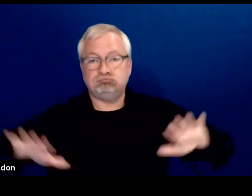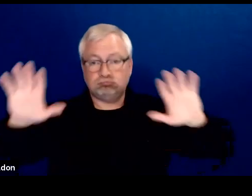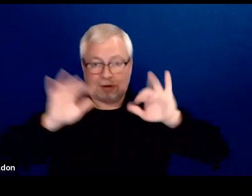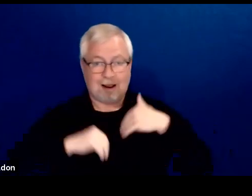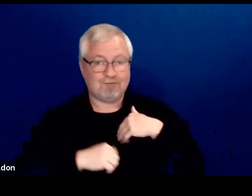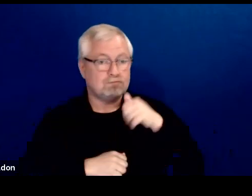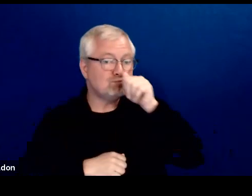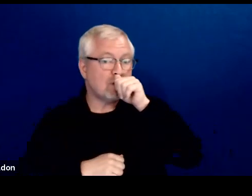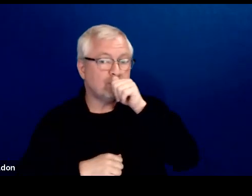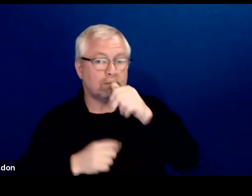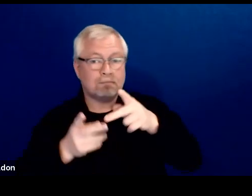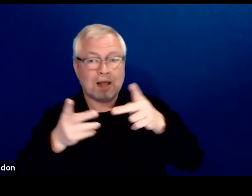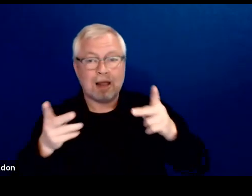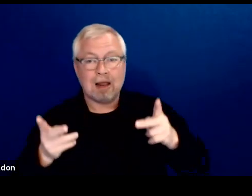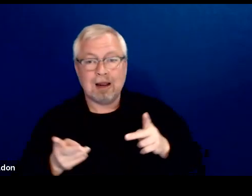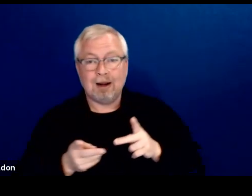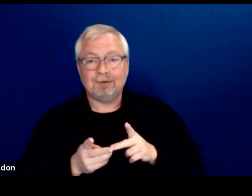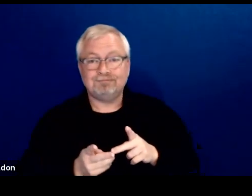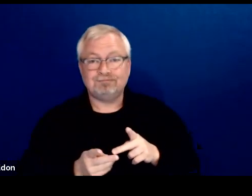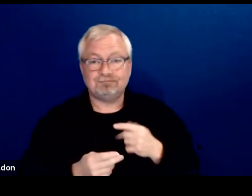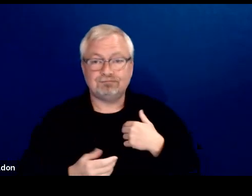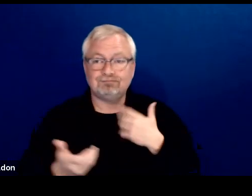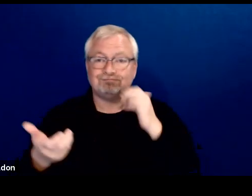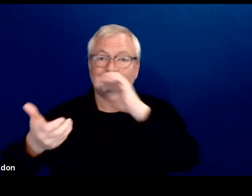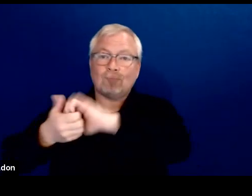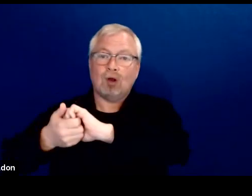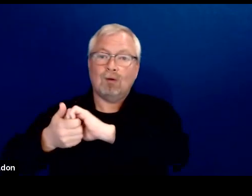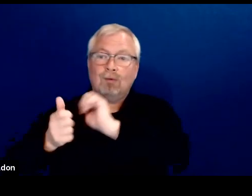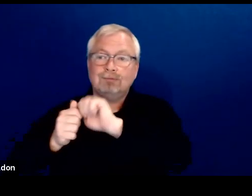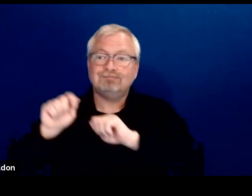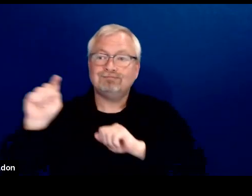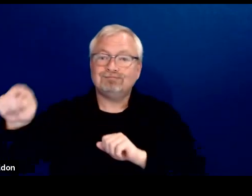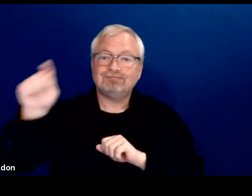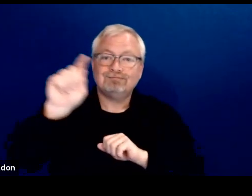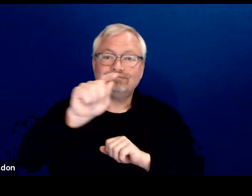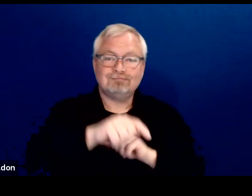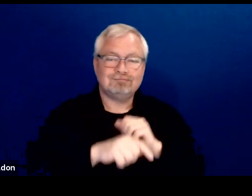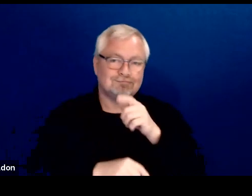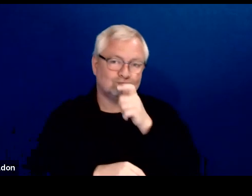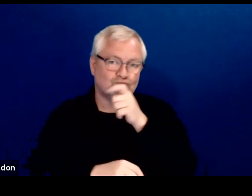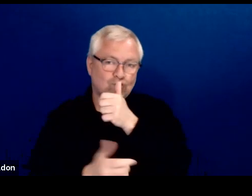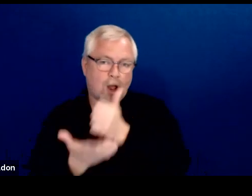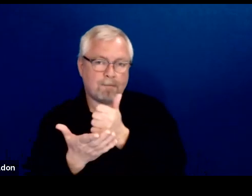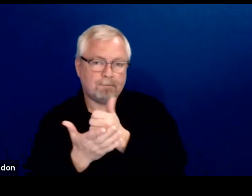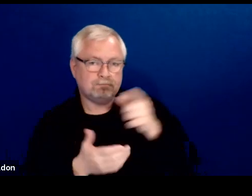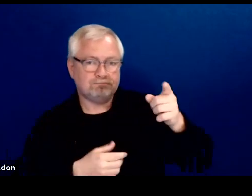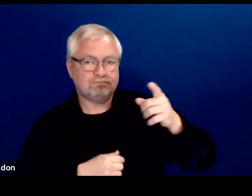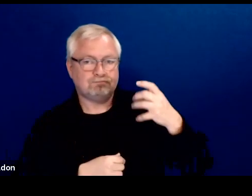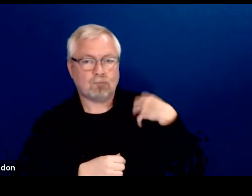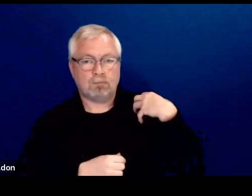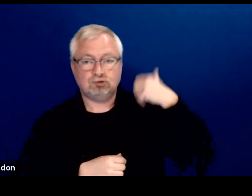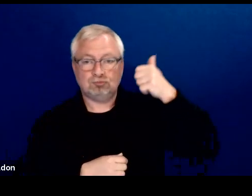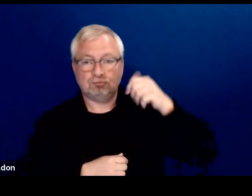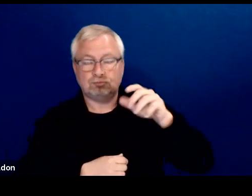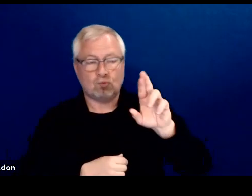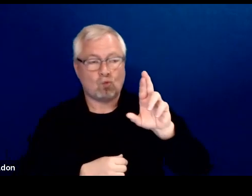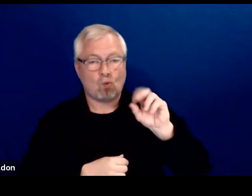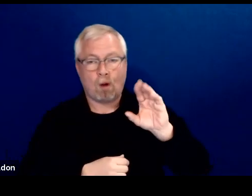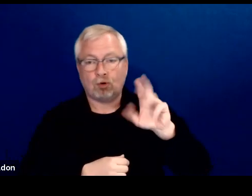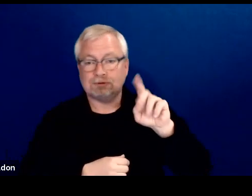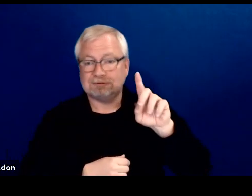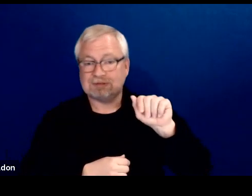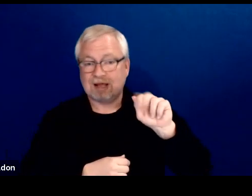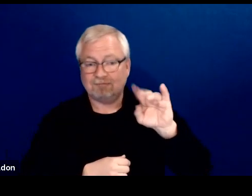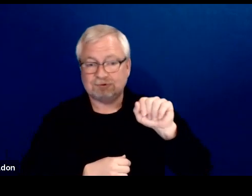partners who have helped with Commissioner Roberts Davis, and we had a significant number of PPE ready to move out